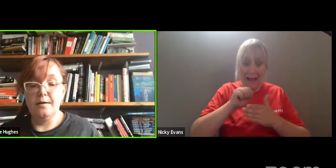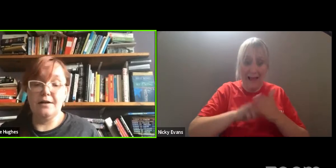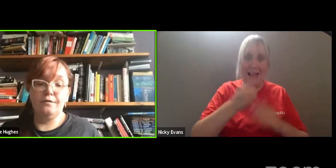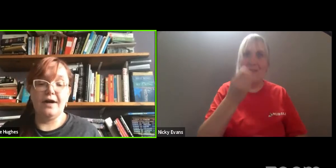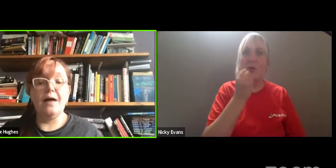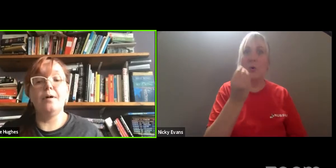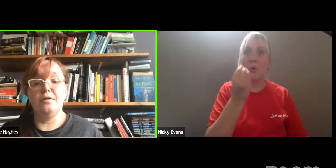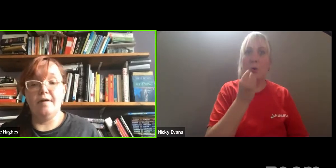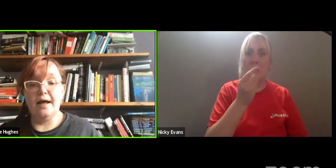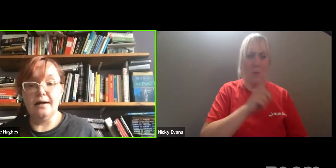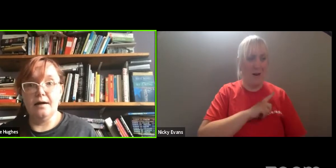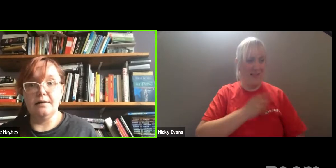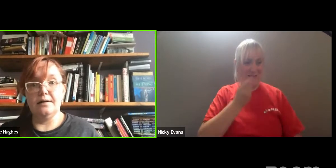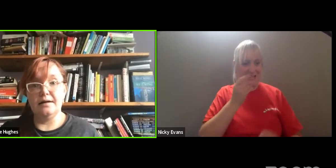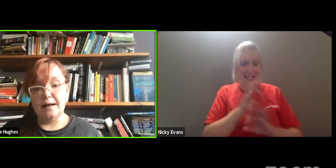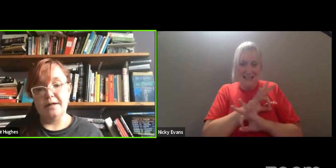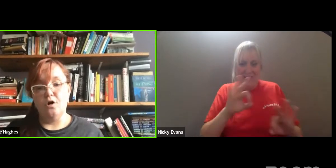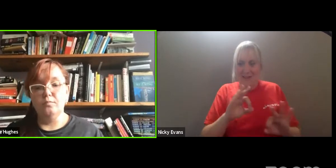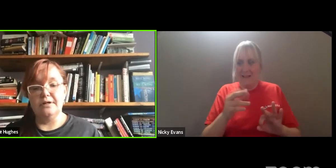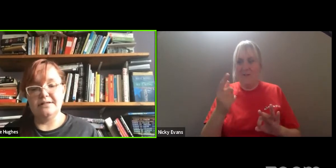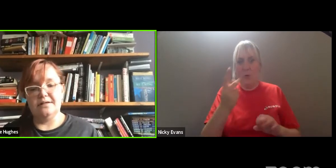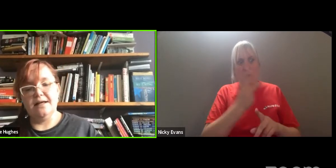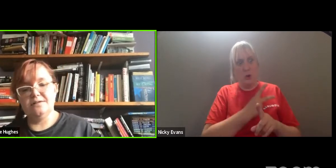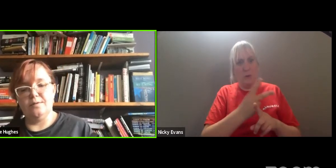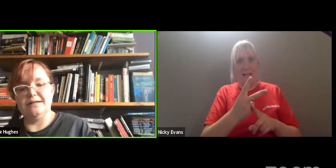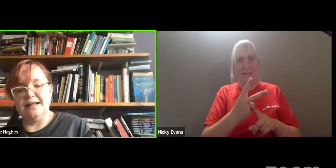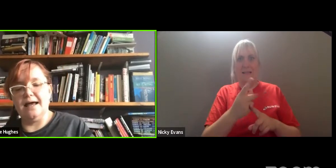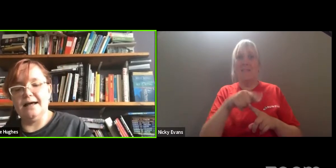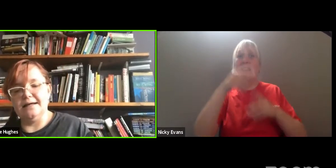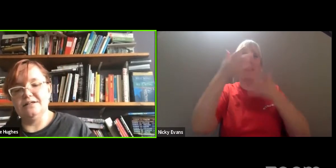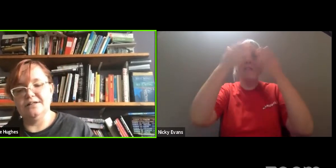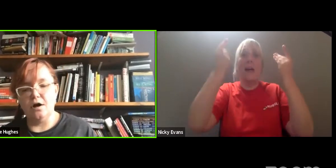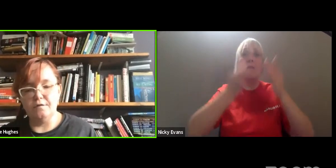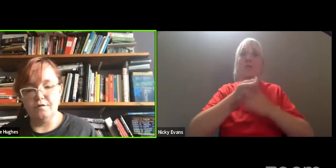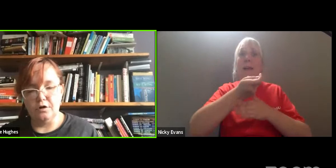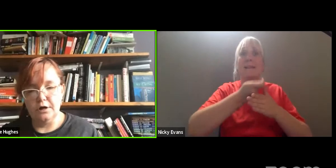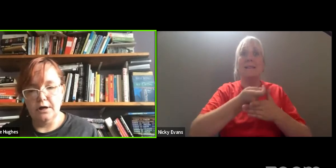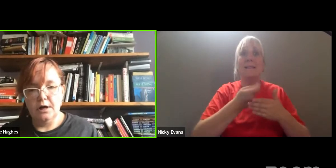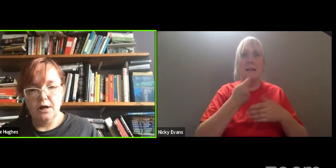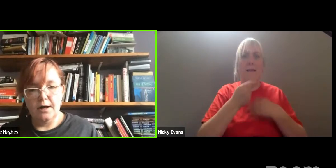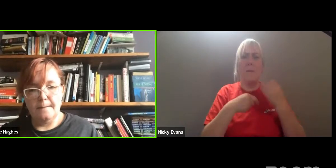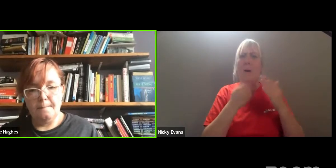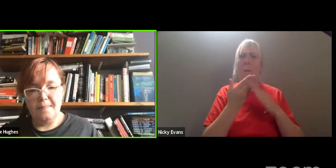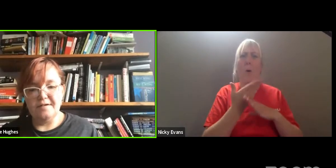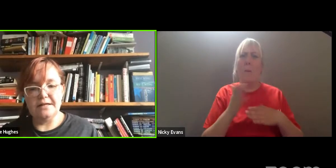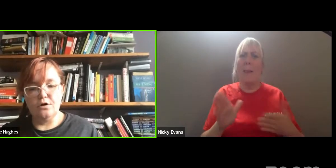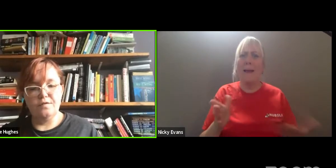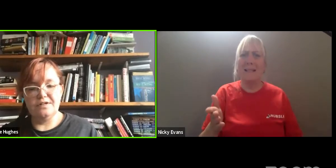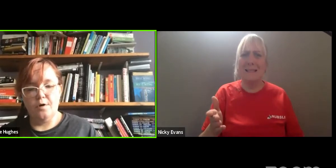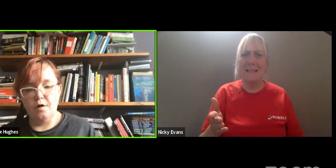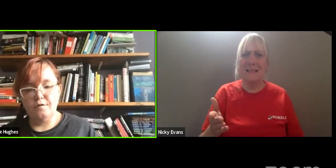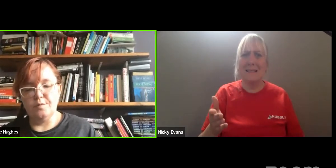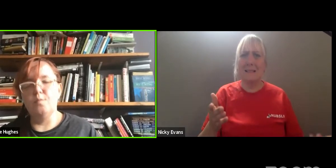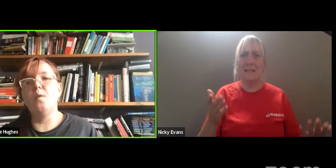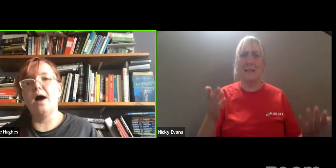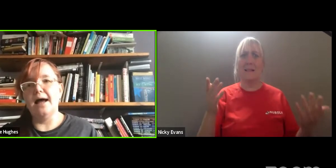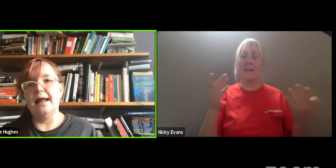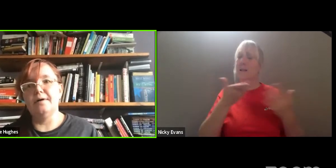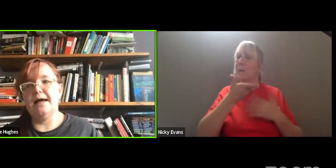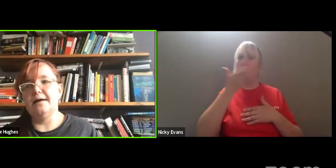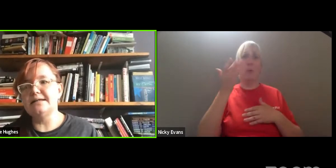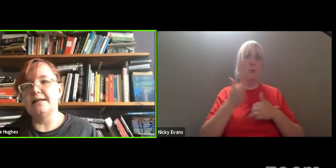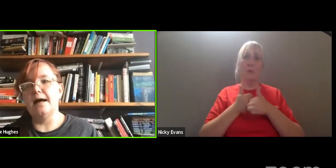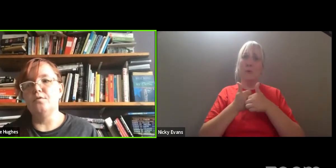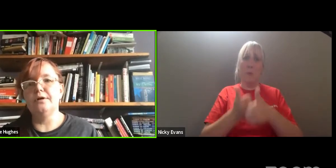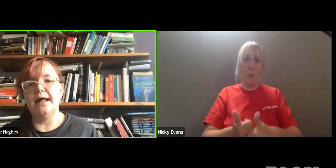properly, and they'll forget about the rent, and then they'll get made homeless, and that's what it's like. It's just awful. There isn't enough support for them, and why,